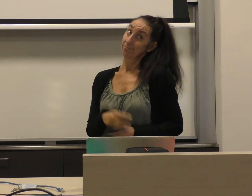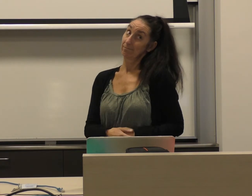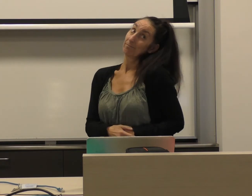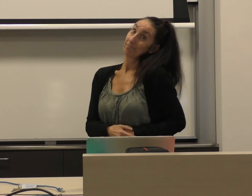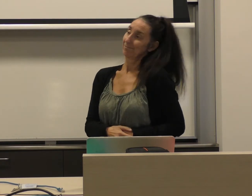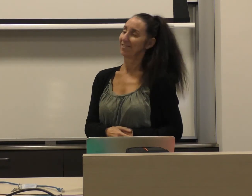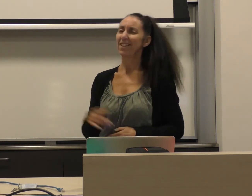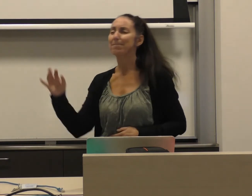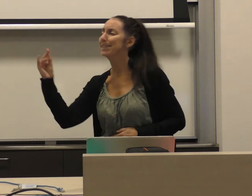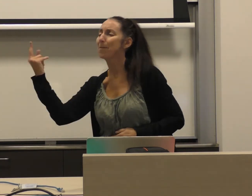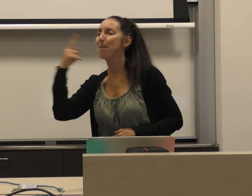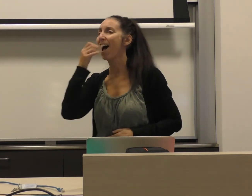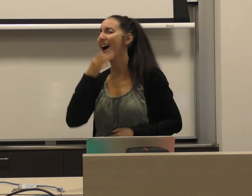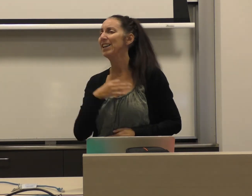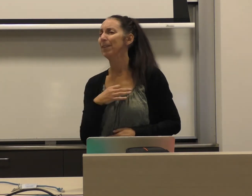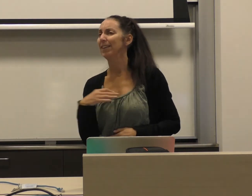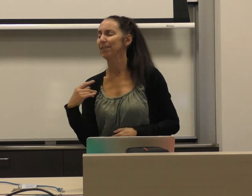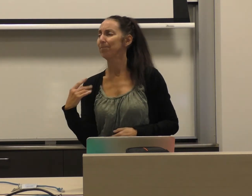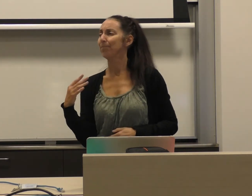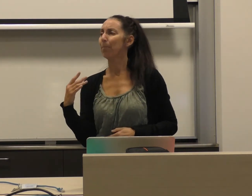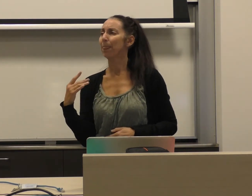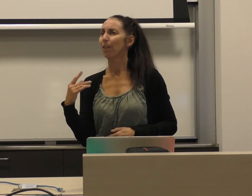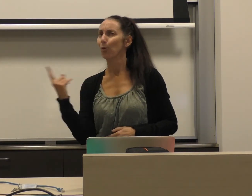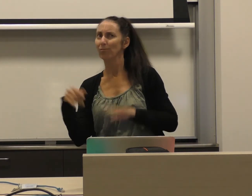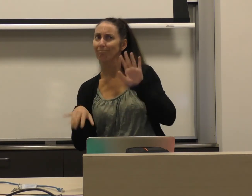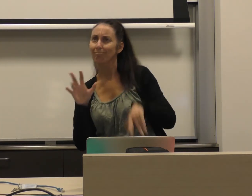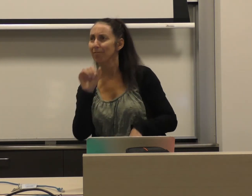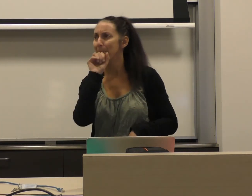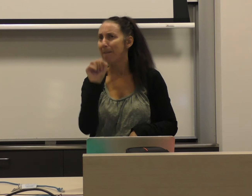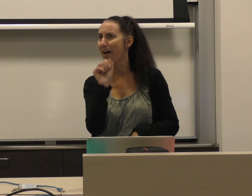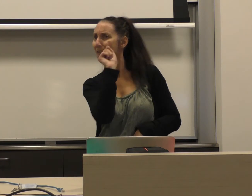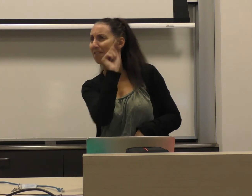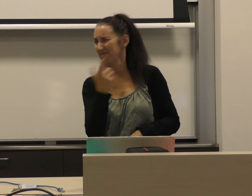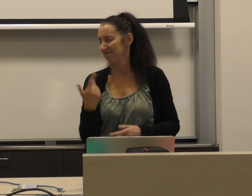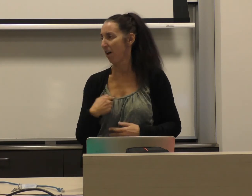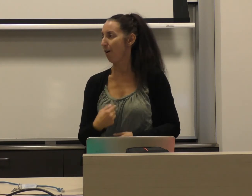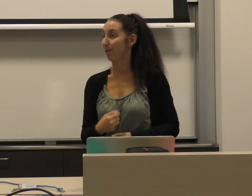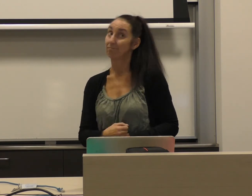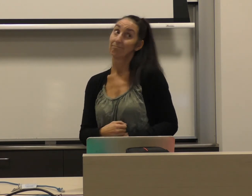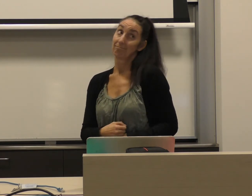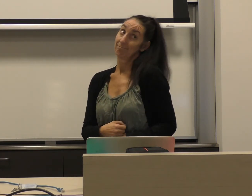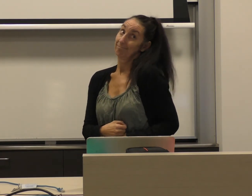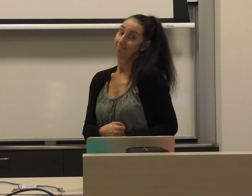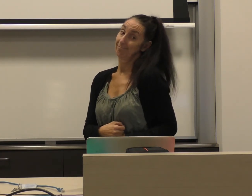You can use your shoulders and head to indicate a person, like if that is an attractive looking person over